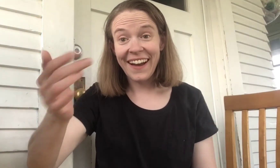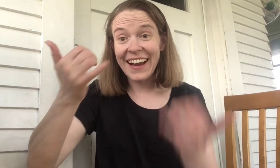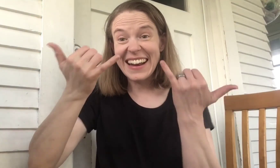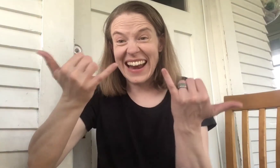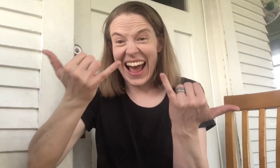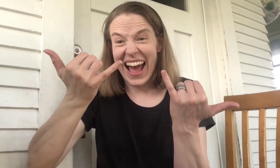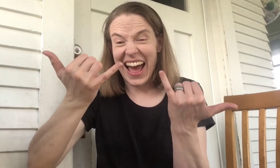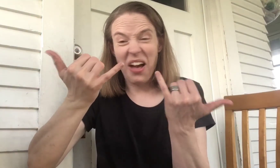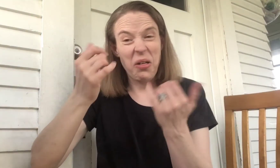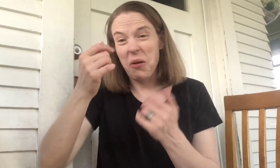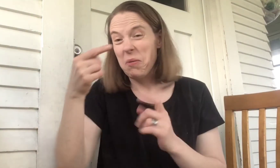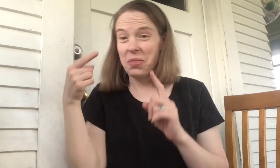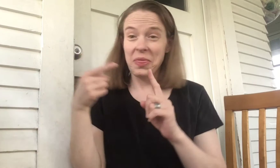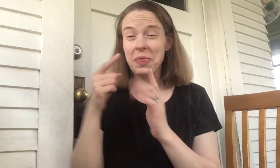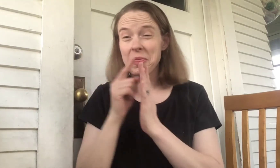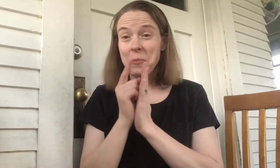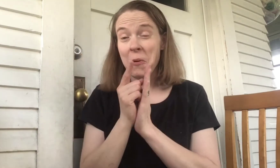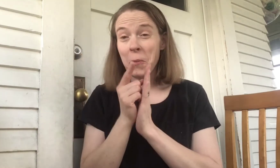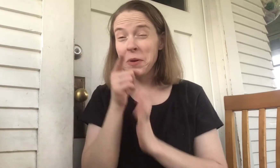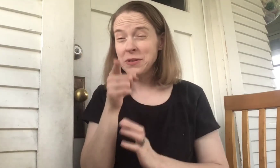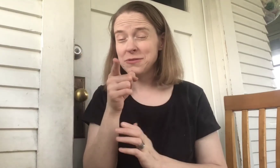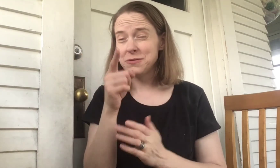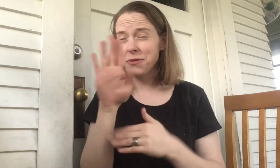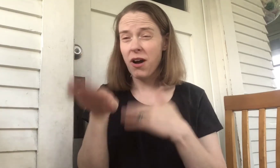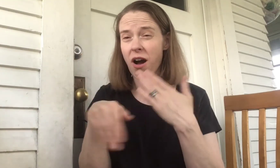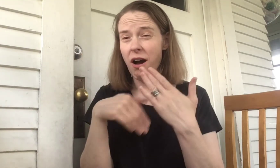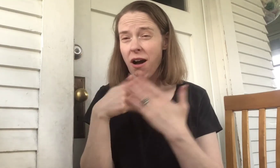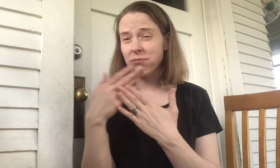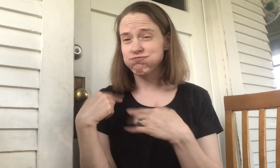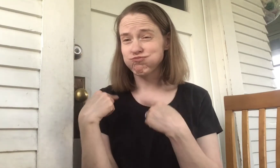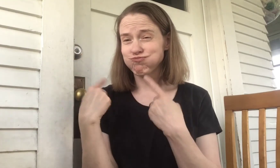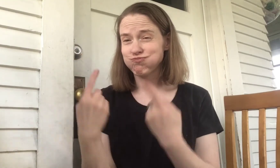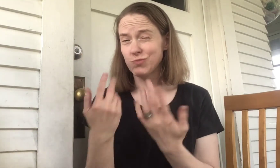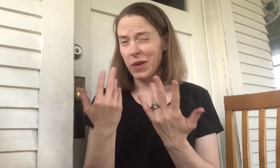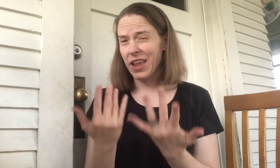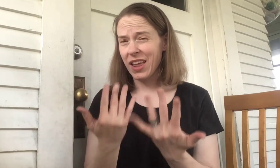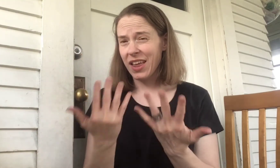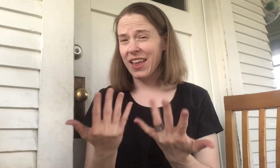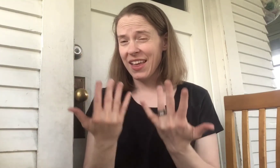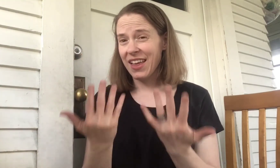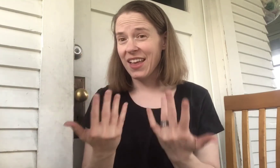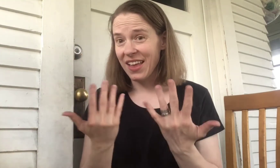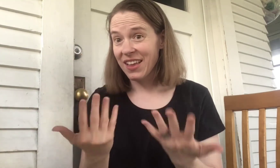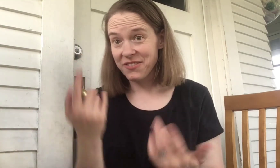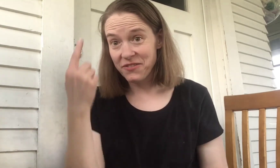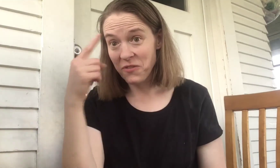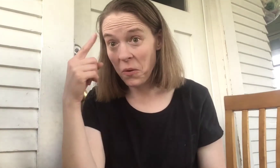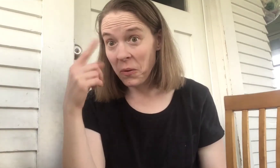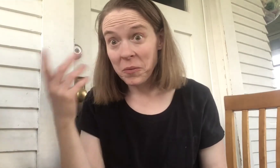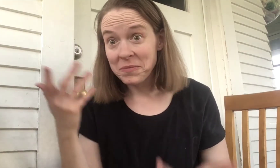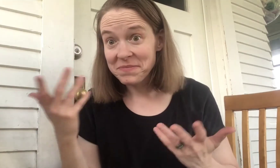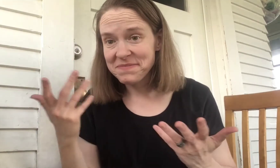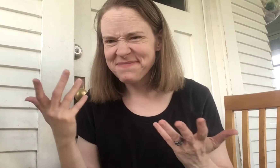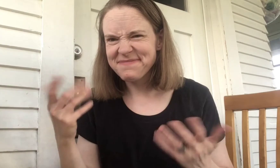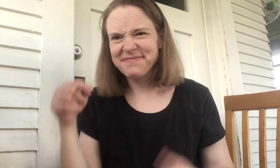Okay, and now the moment you've all been waiting for. And what is it?